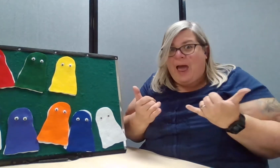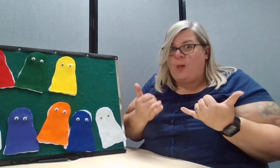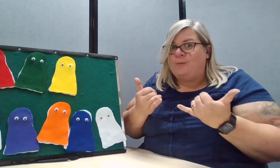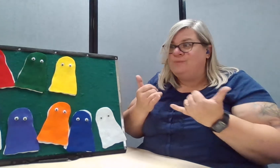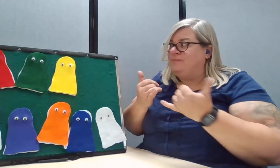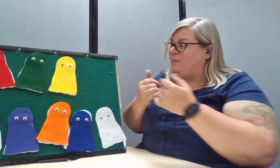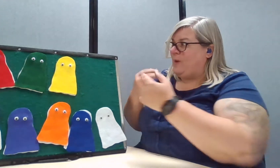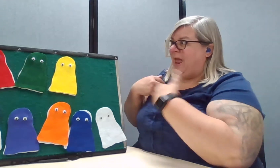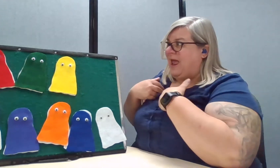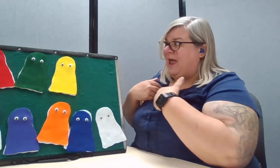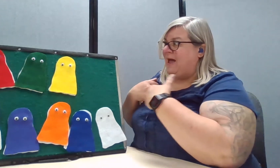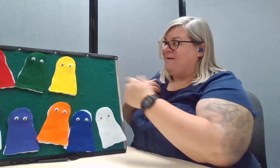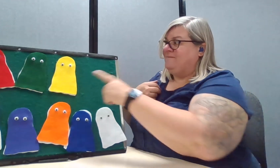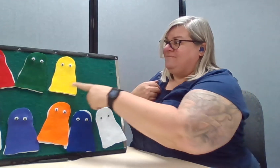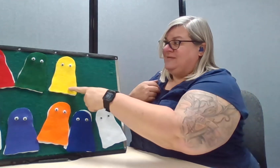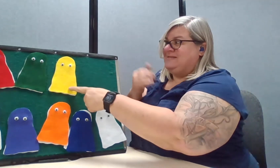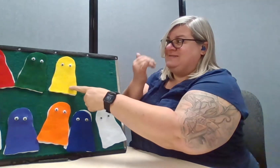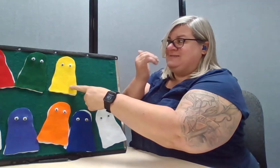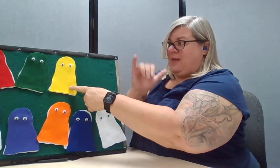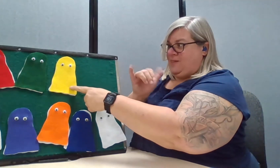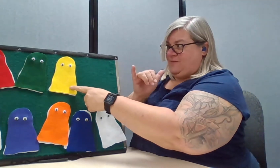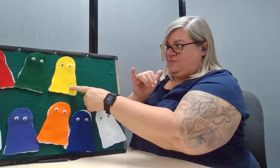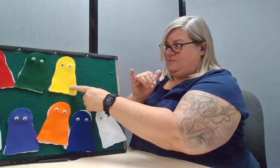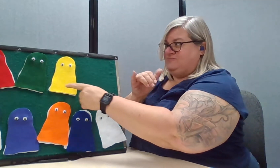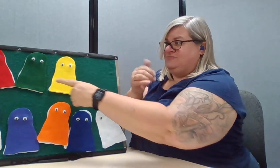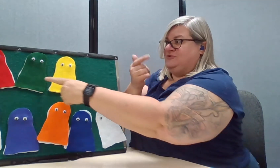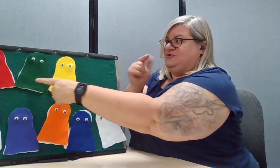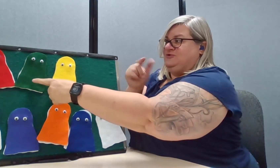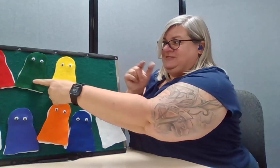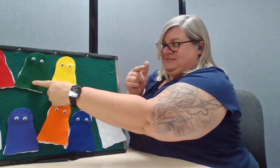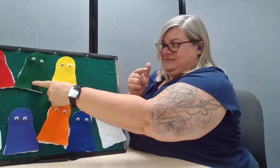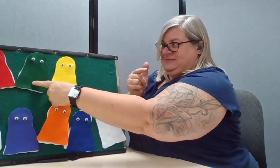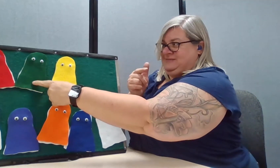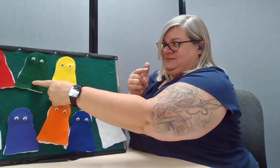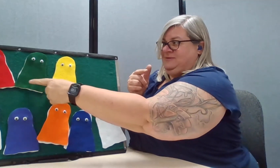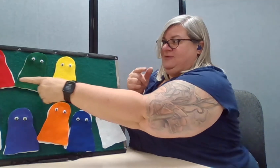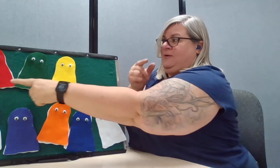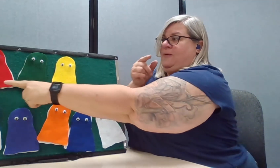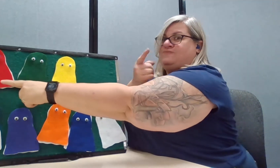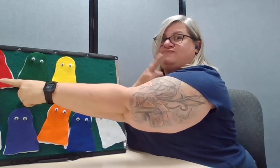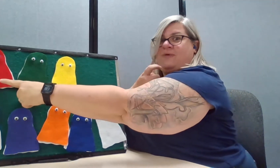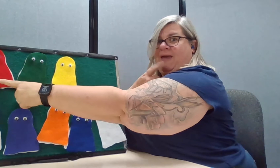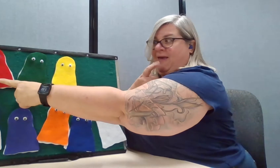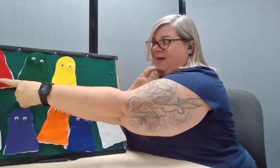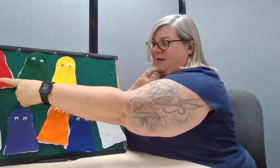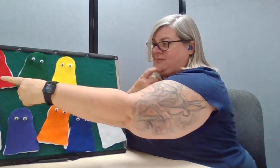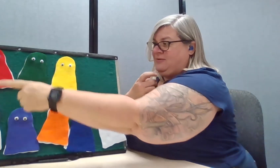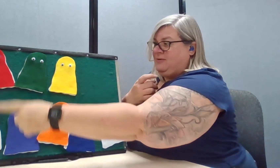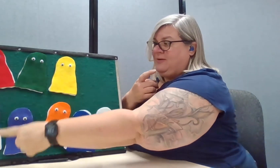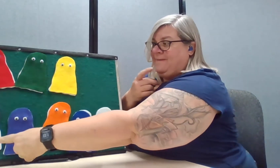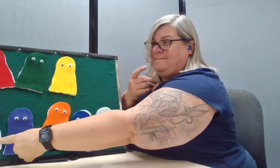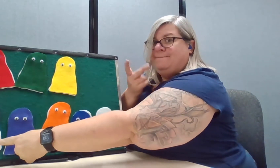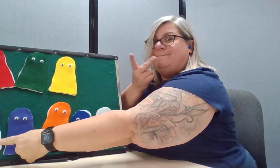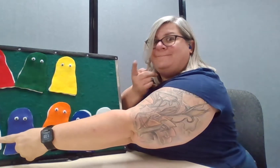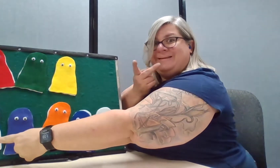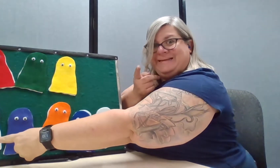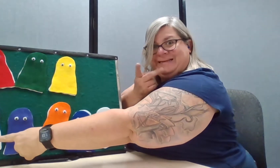So now we have little yellow ghost, little green ghost, little red ghost, little pink